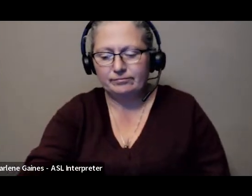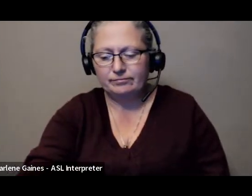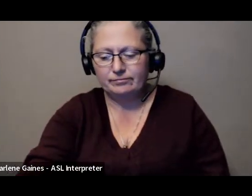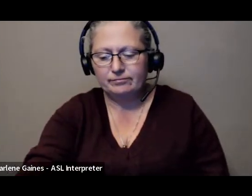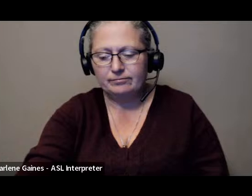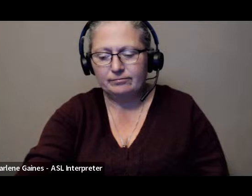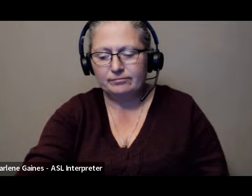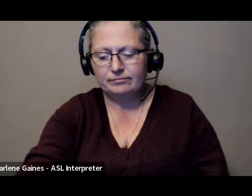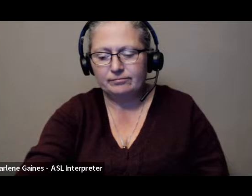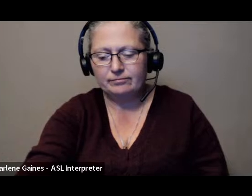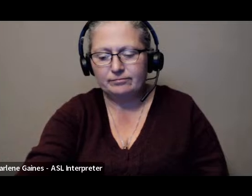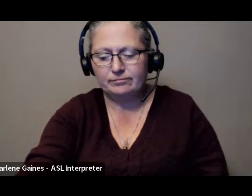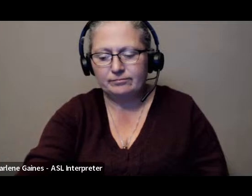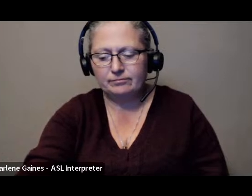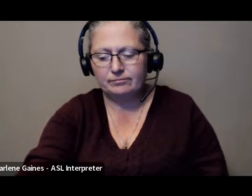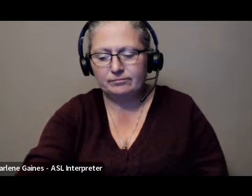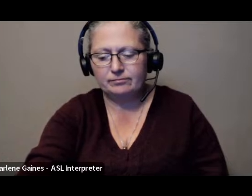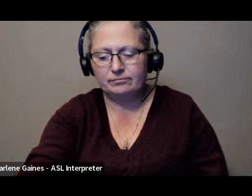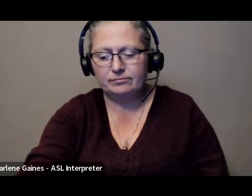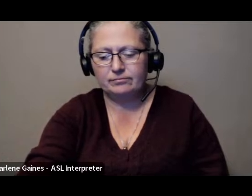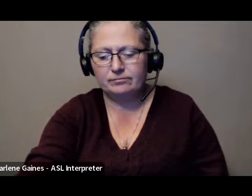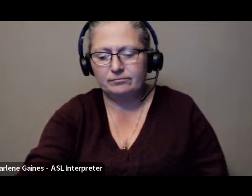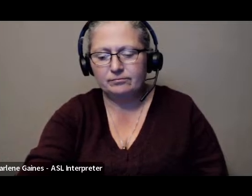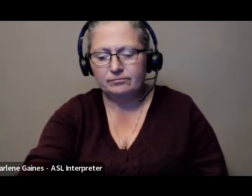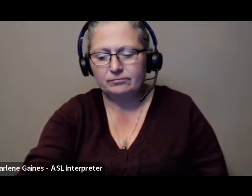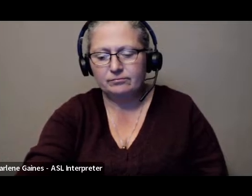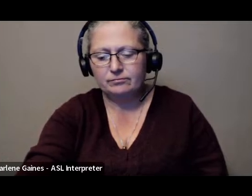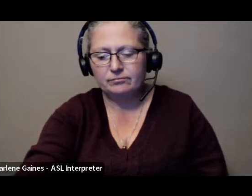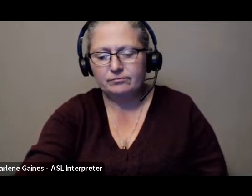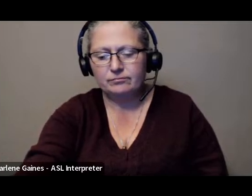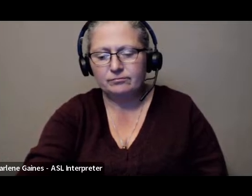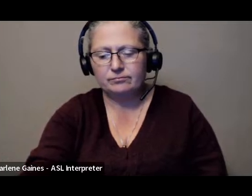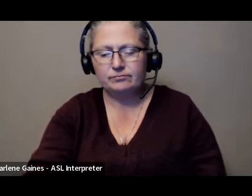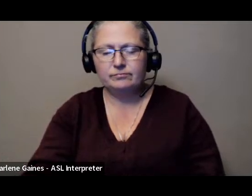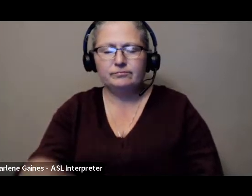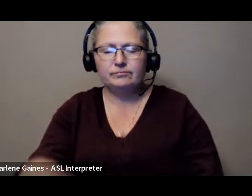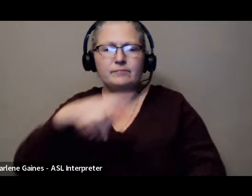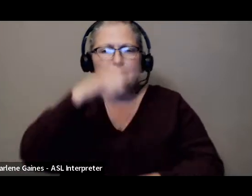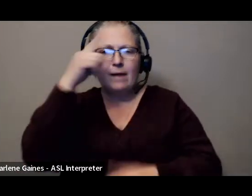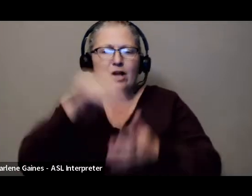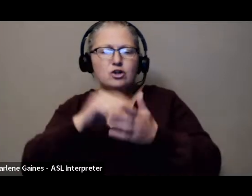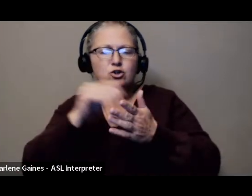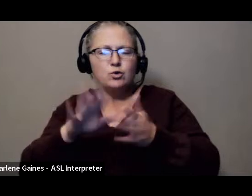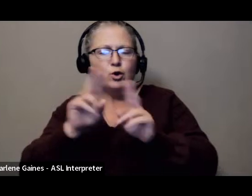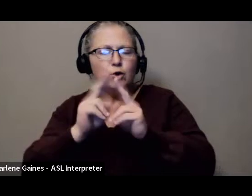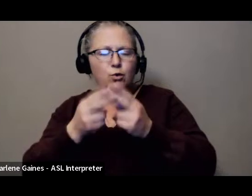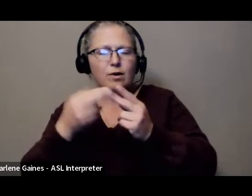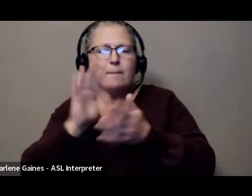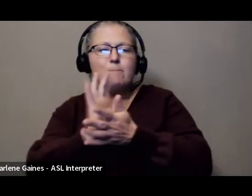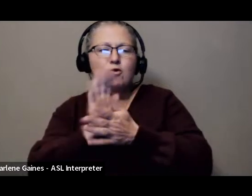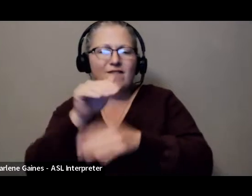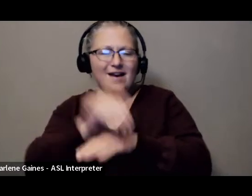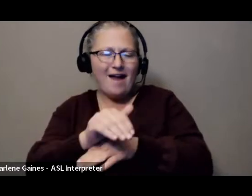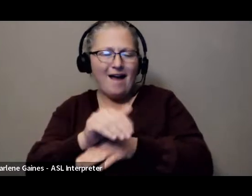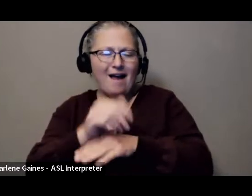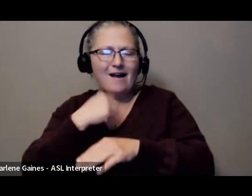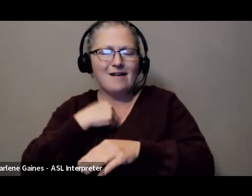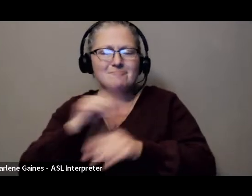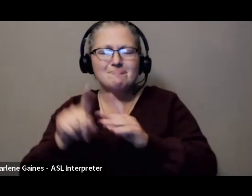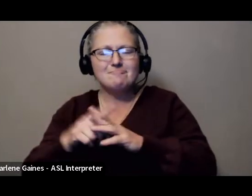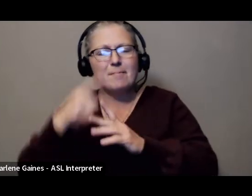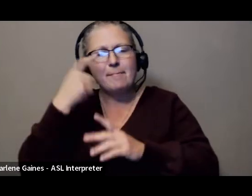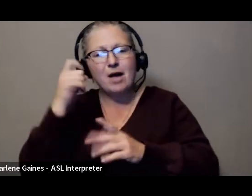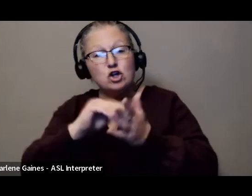I was able to attend the Mills High School. The Black Student Union had a movie night, and it's neat because